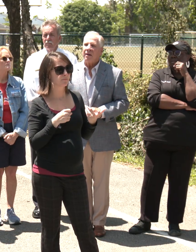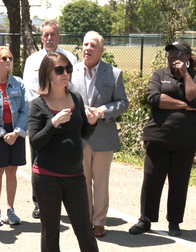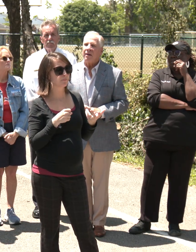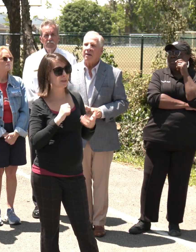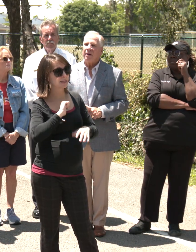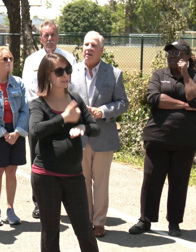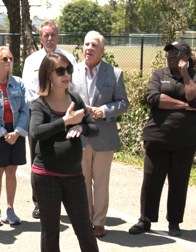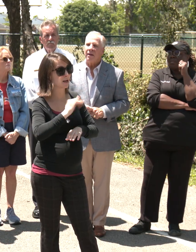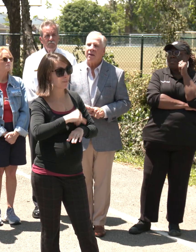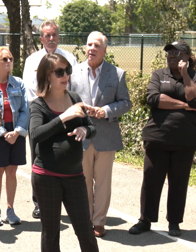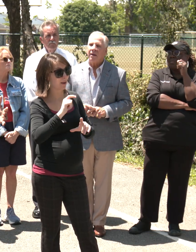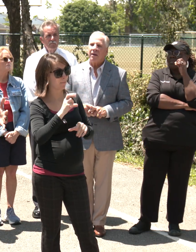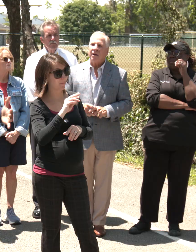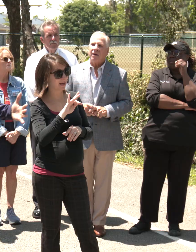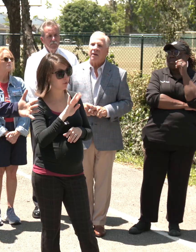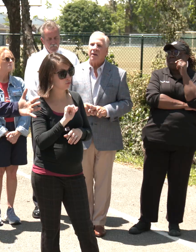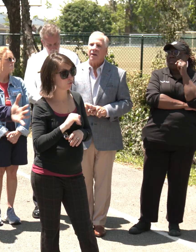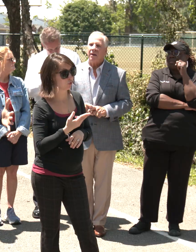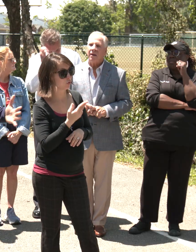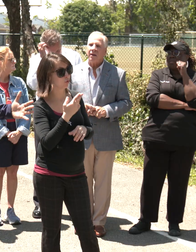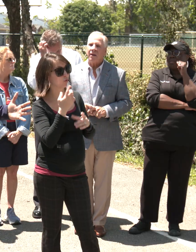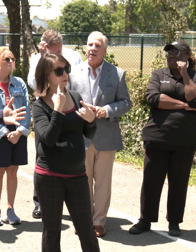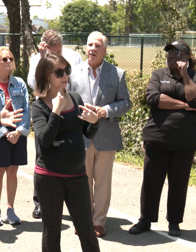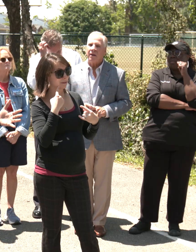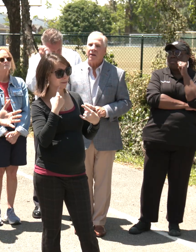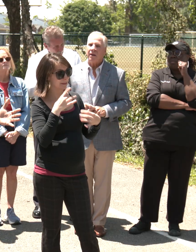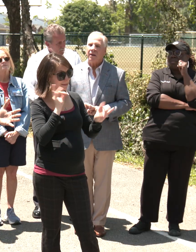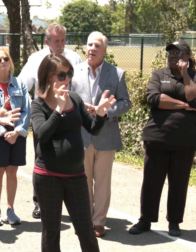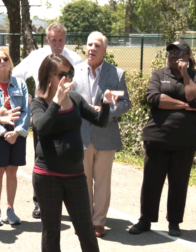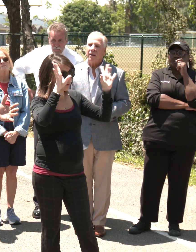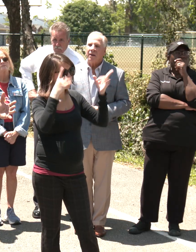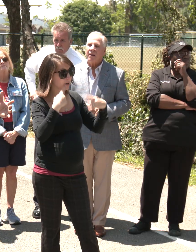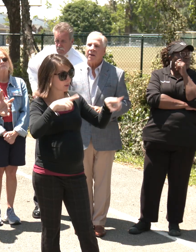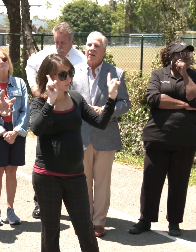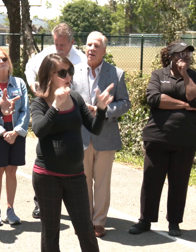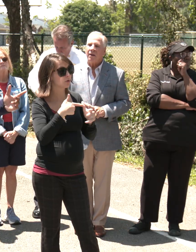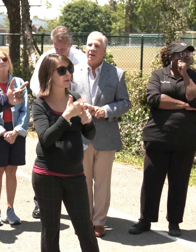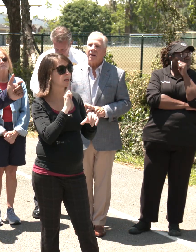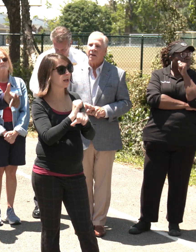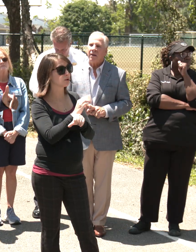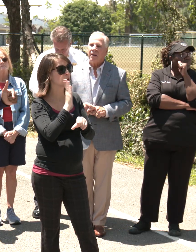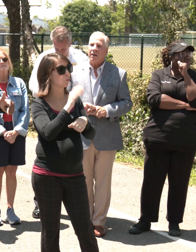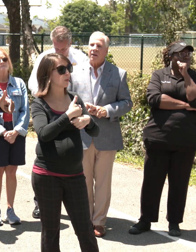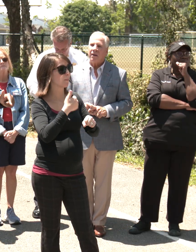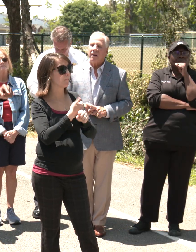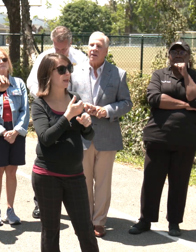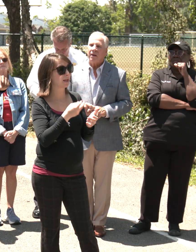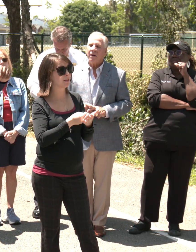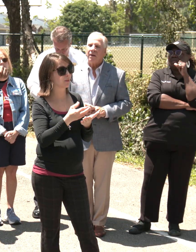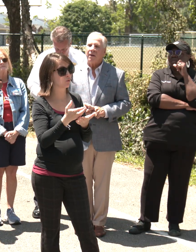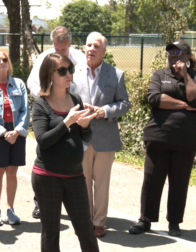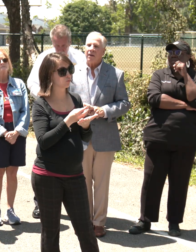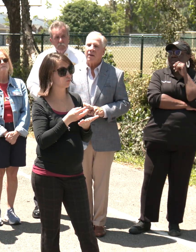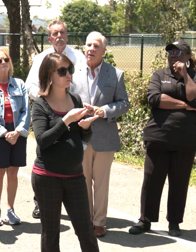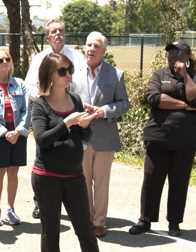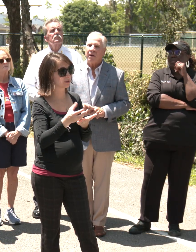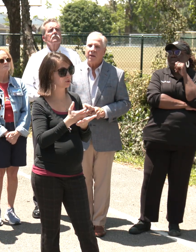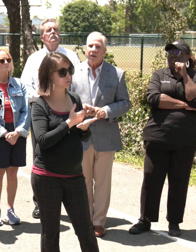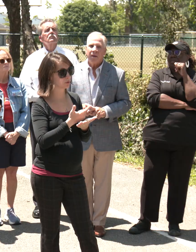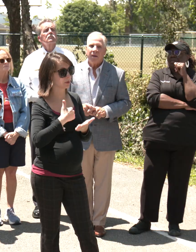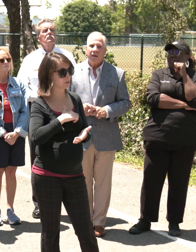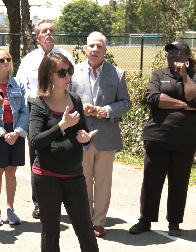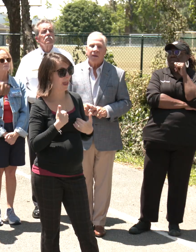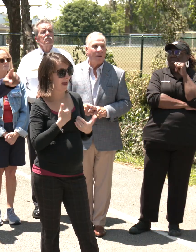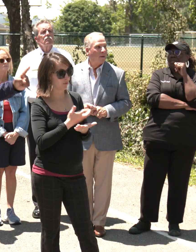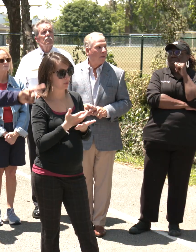major disaster declaration, it really opens up the resources that the city will have, and not just from the